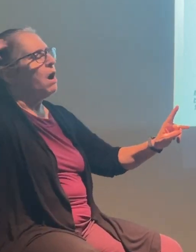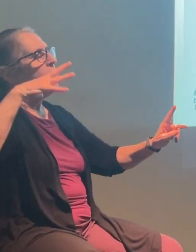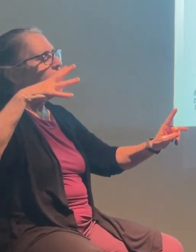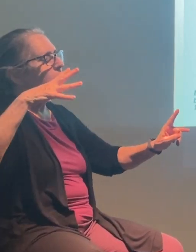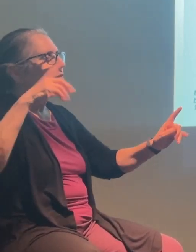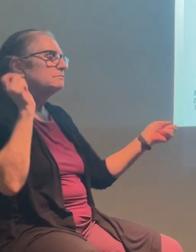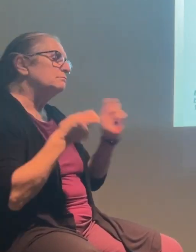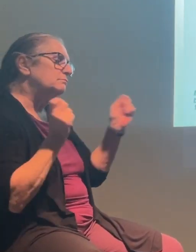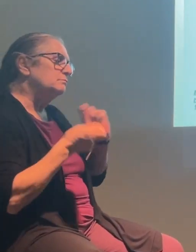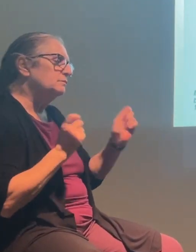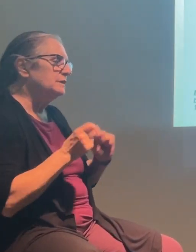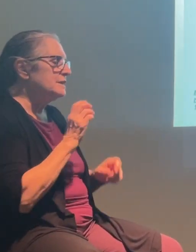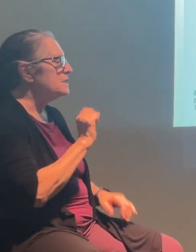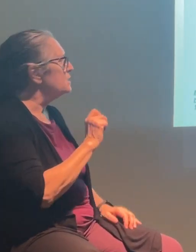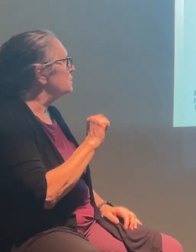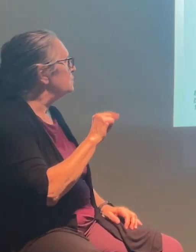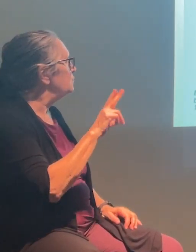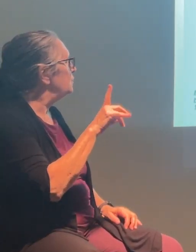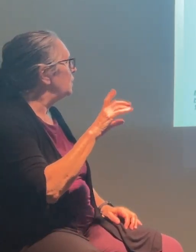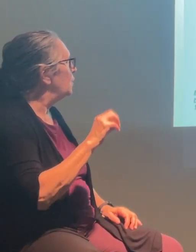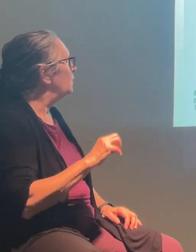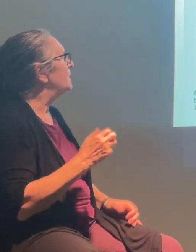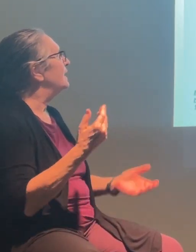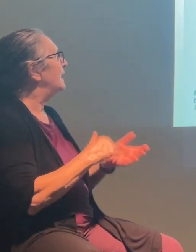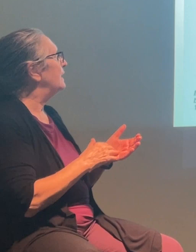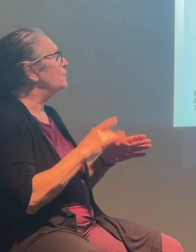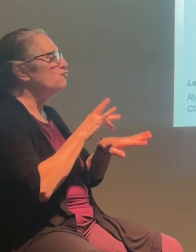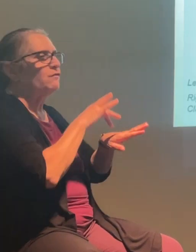forth. All the reflection, very cubist again.